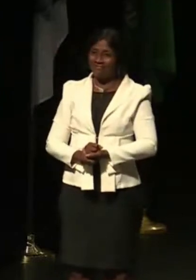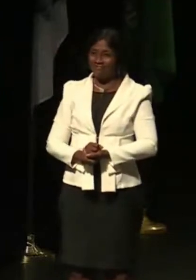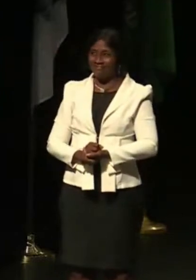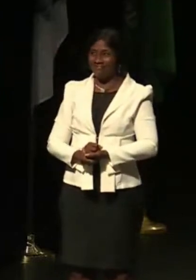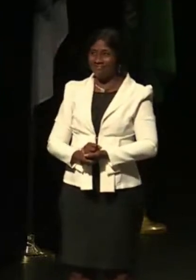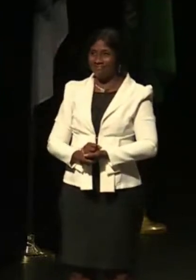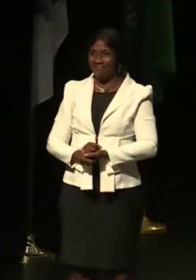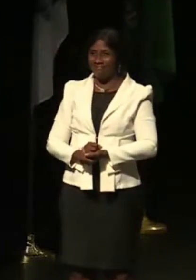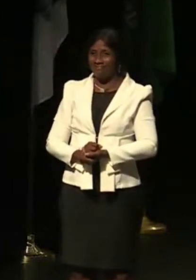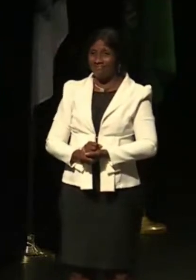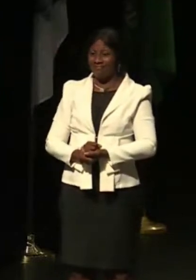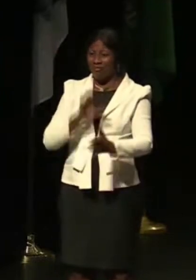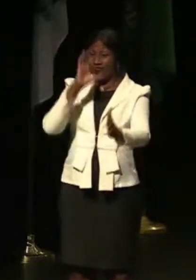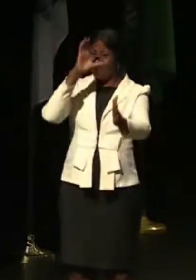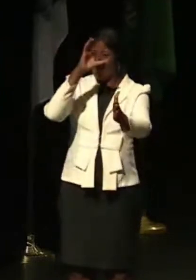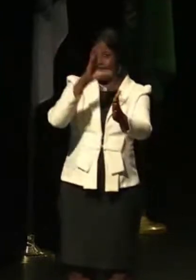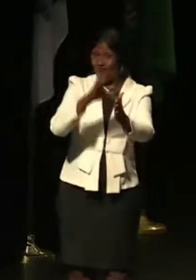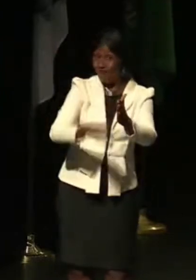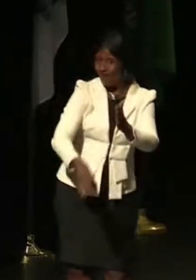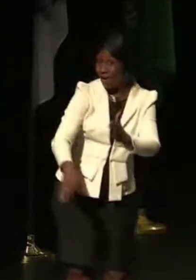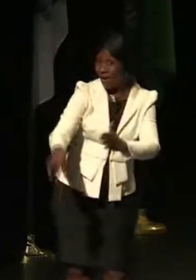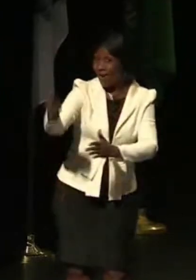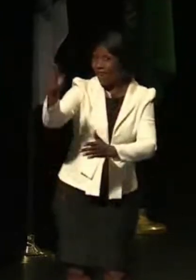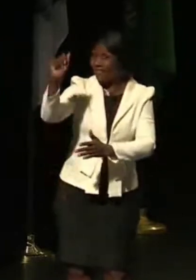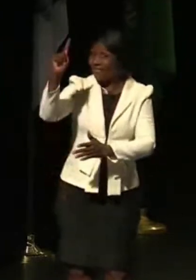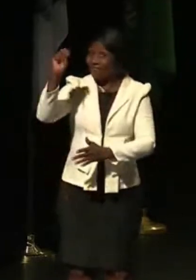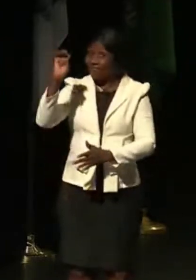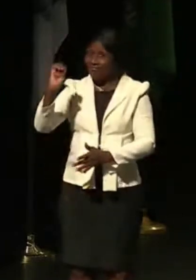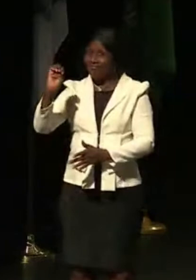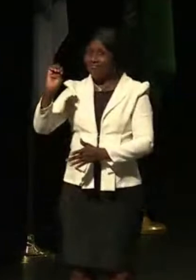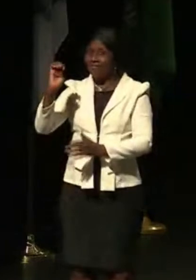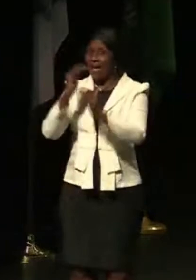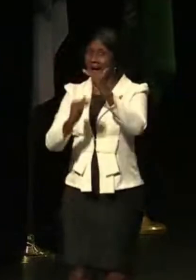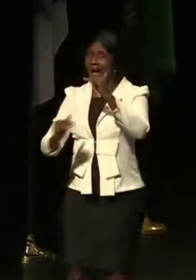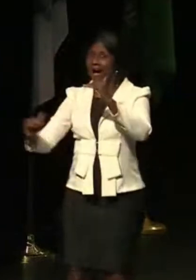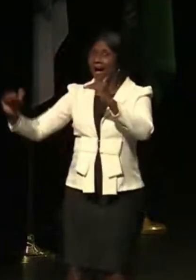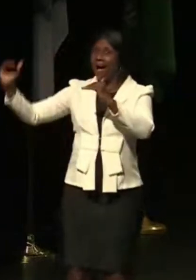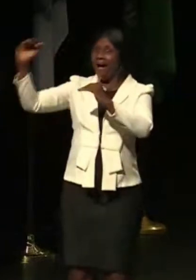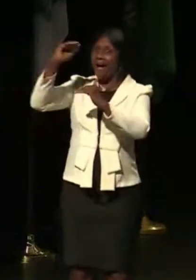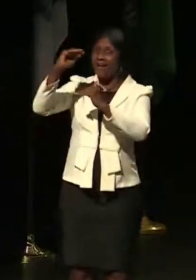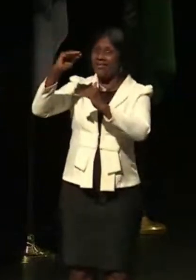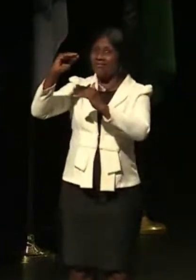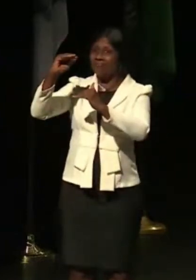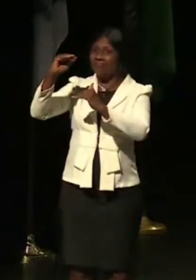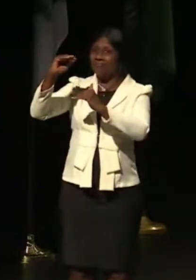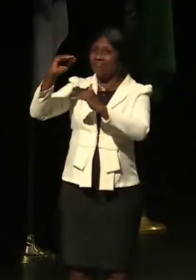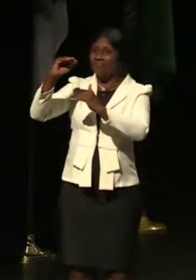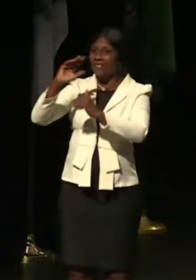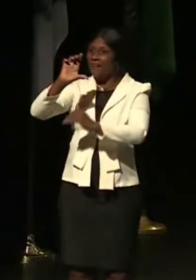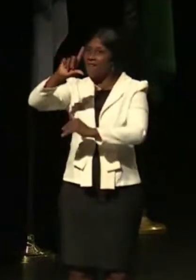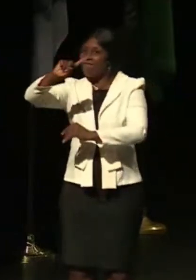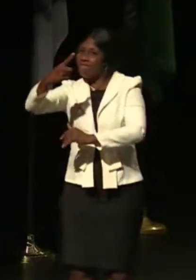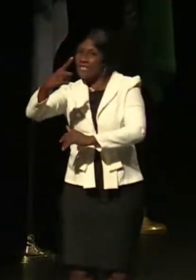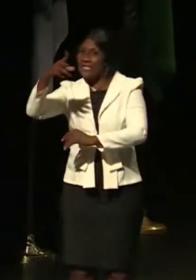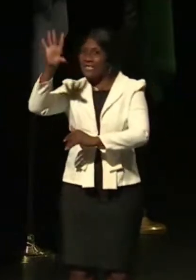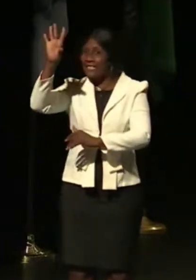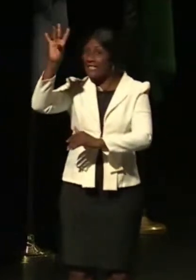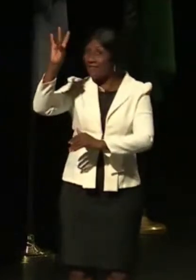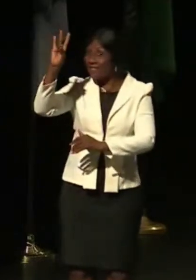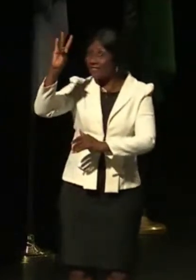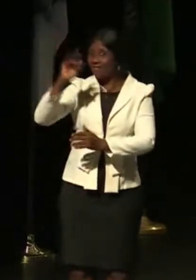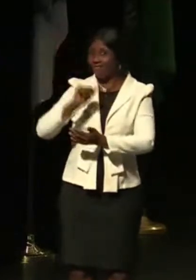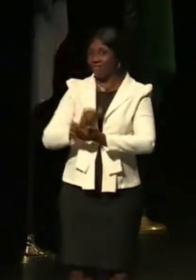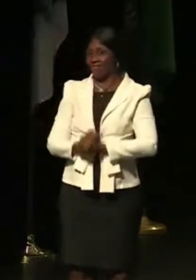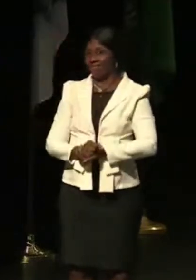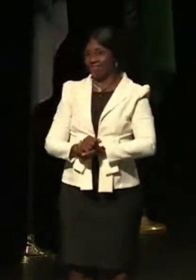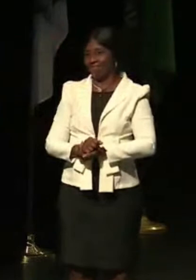murder rate has been in the top 7 of the nations of the world, which is crazy.